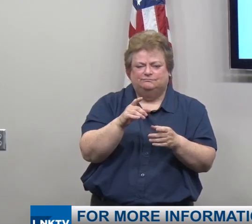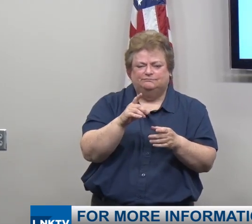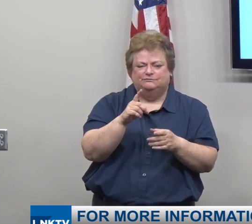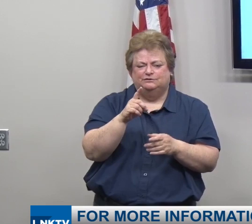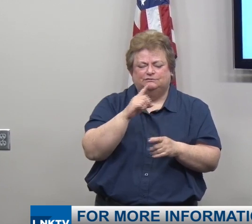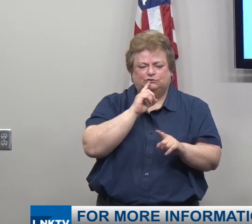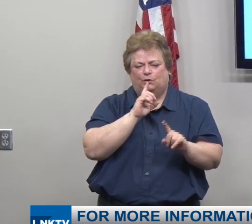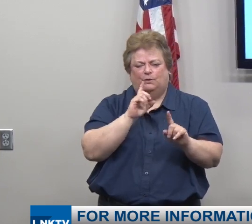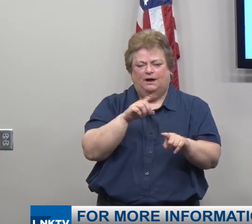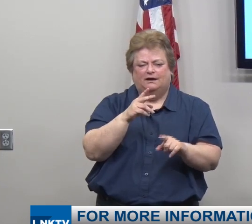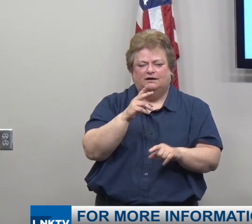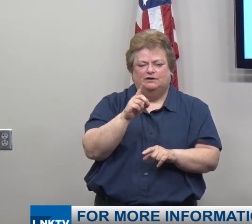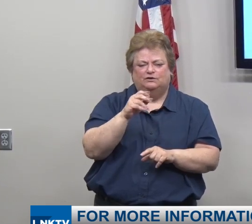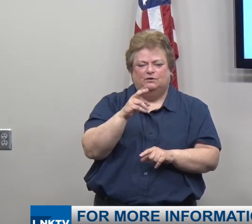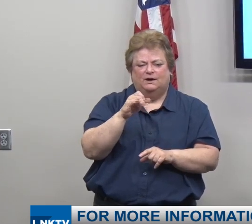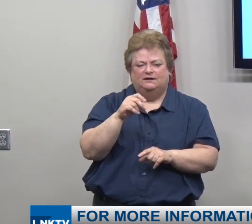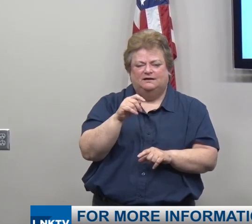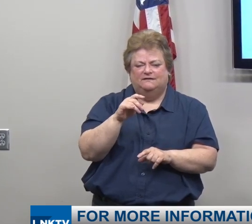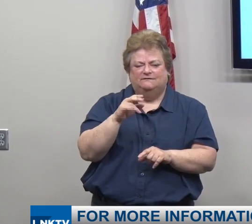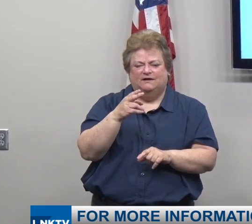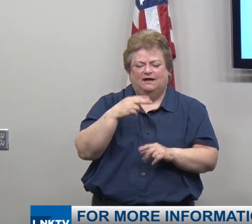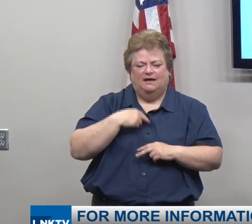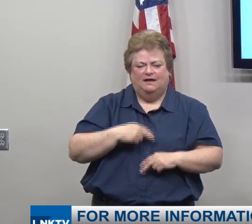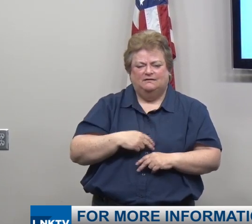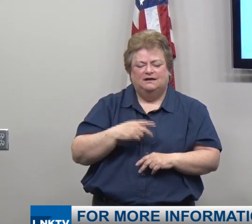that it's kind of approaching 2 weeks since your